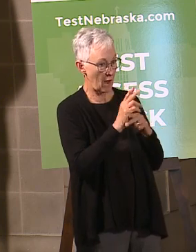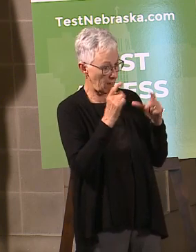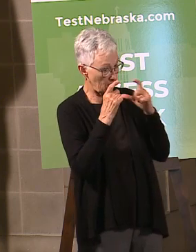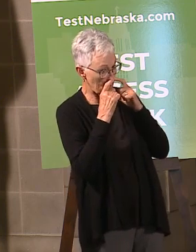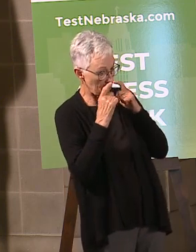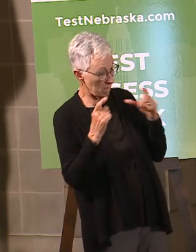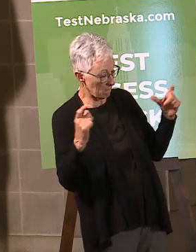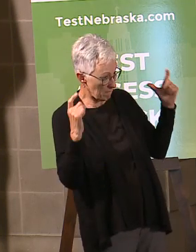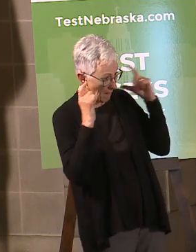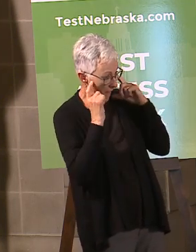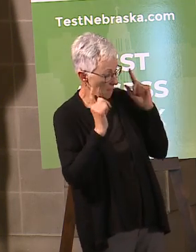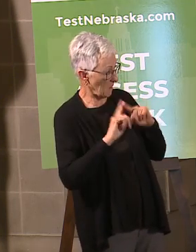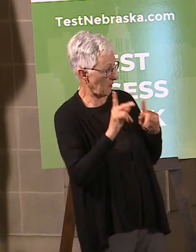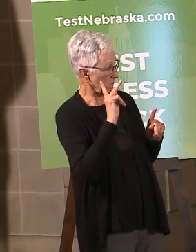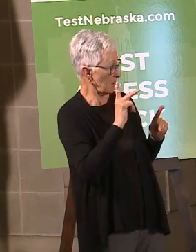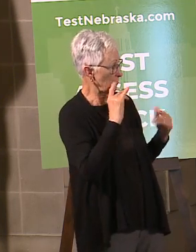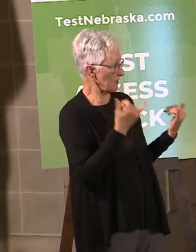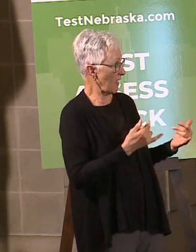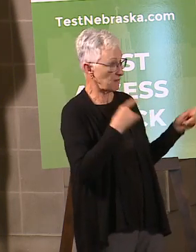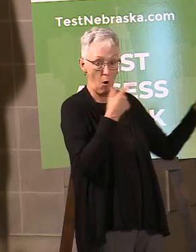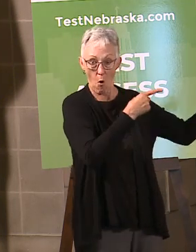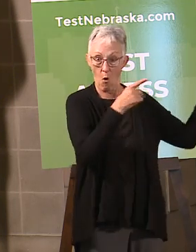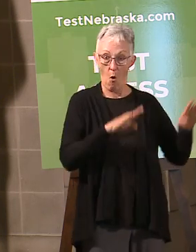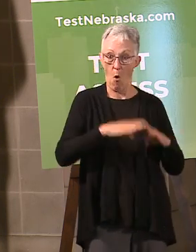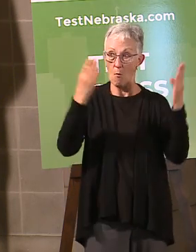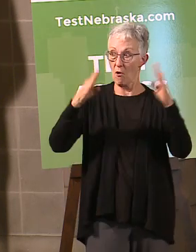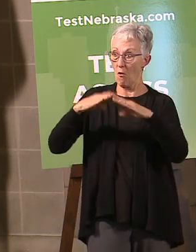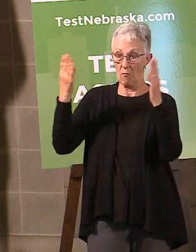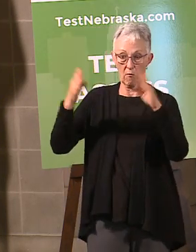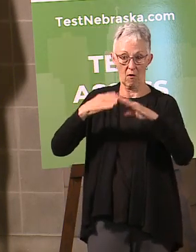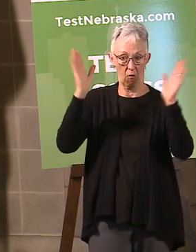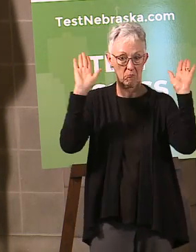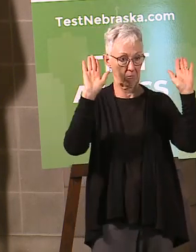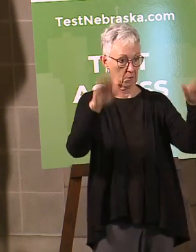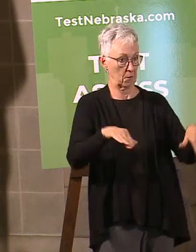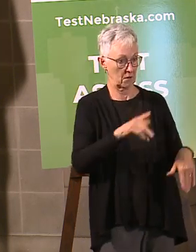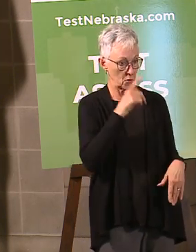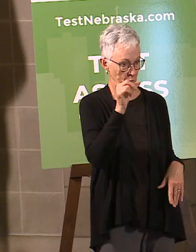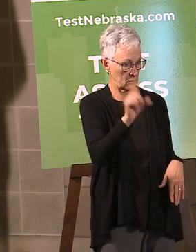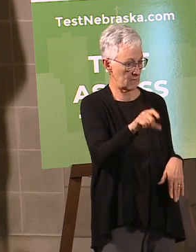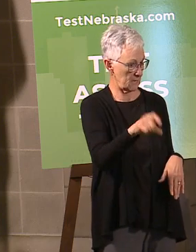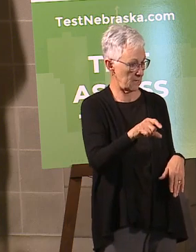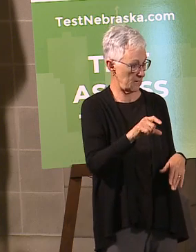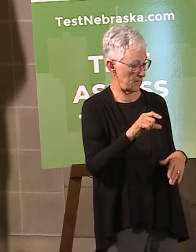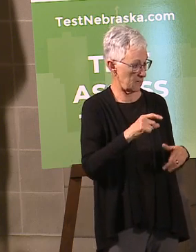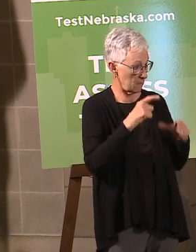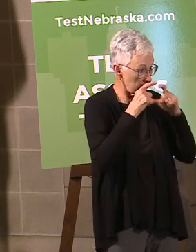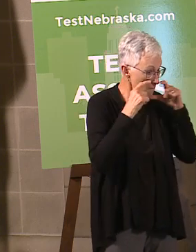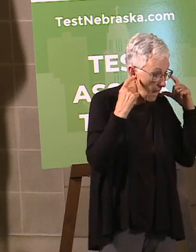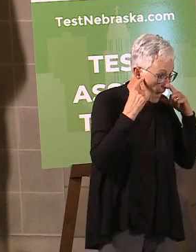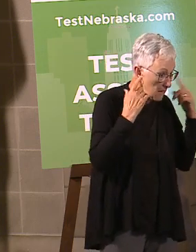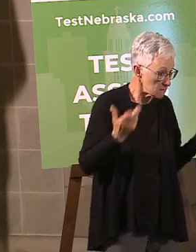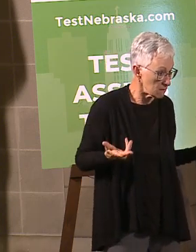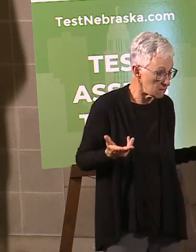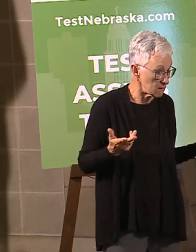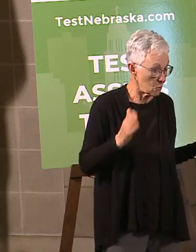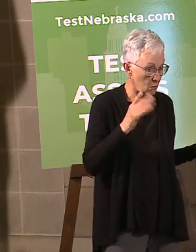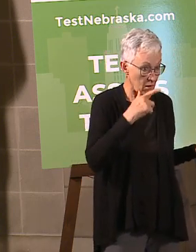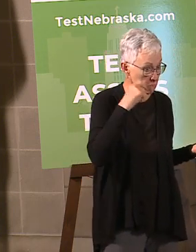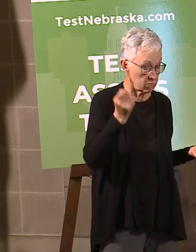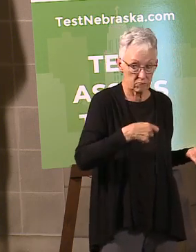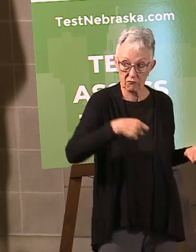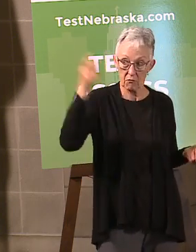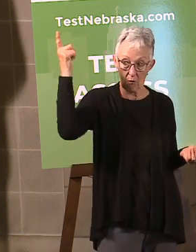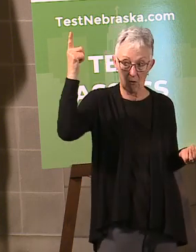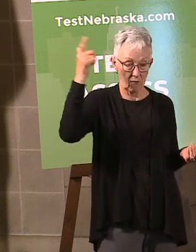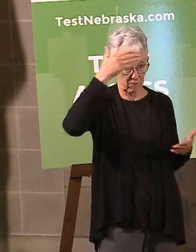recommending that, hey, say if you're going to go to that movie theater, wear a mask, still a good idea, or if you're going to go to the store, wear a mask. Am I worried that people are going to just throw this off and